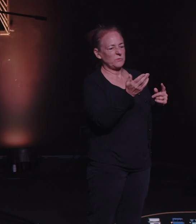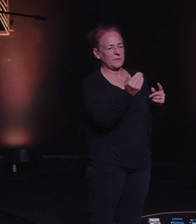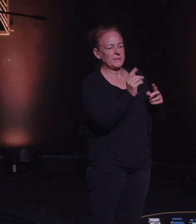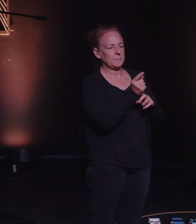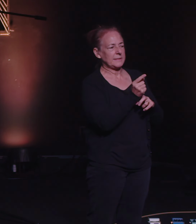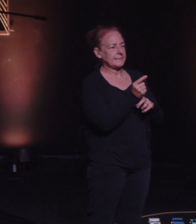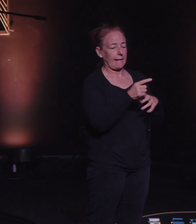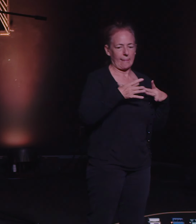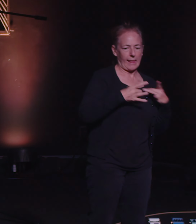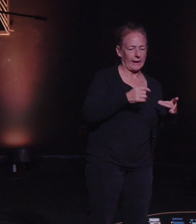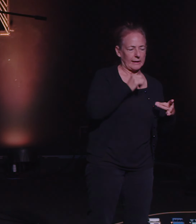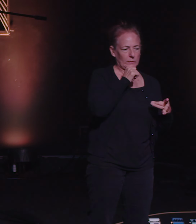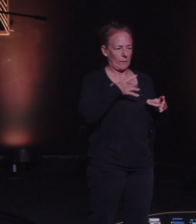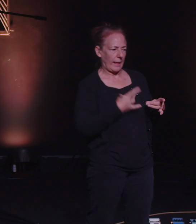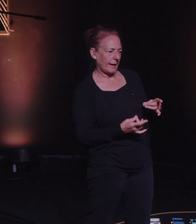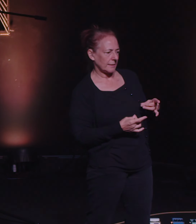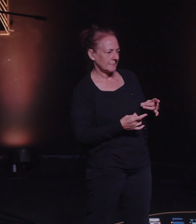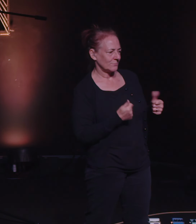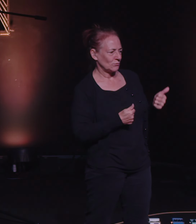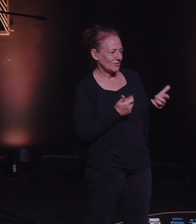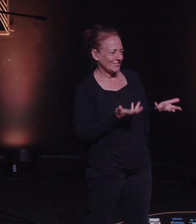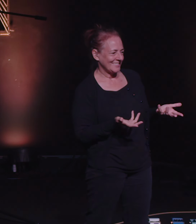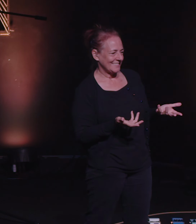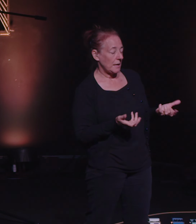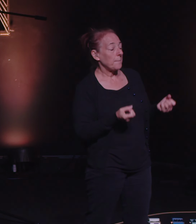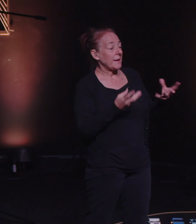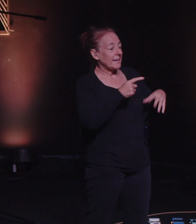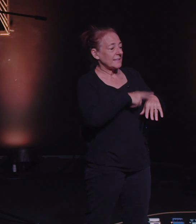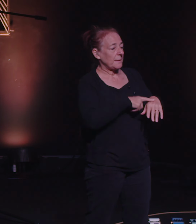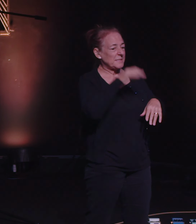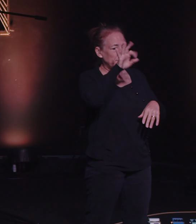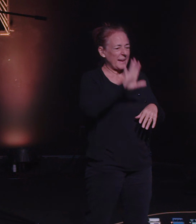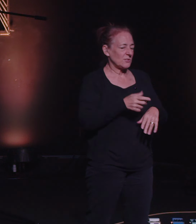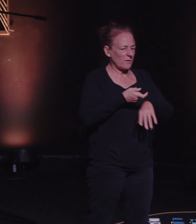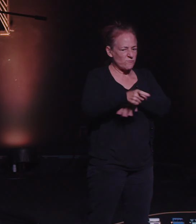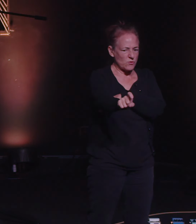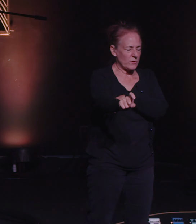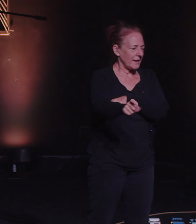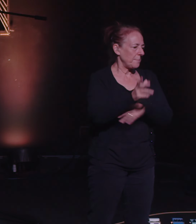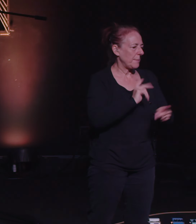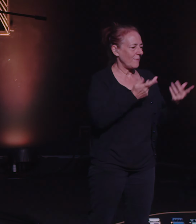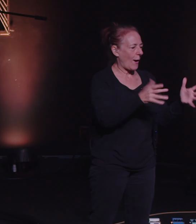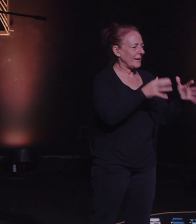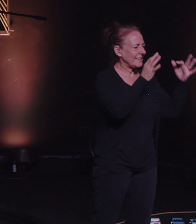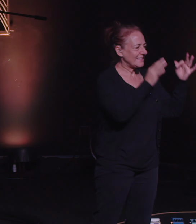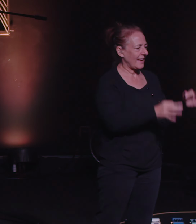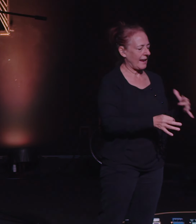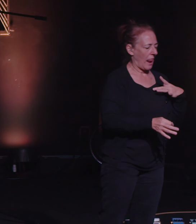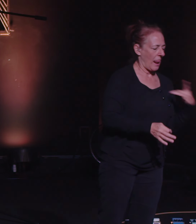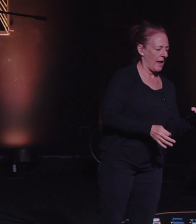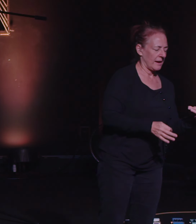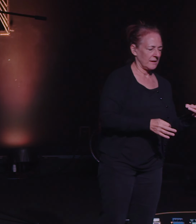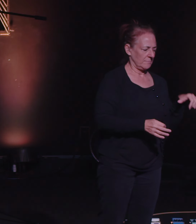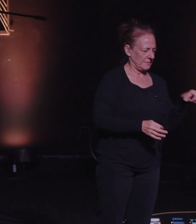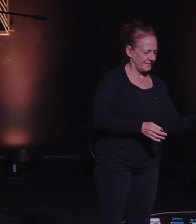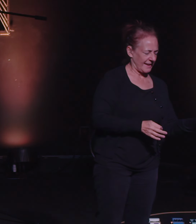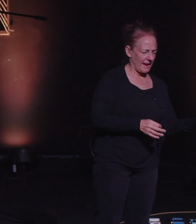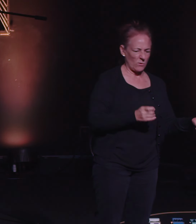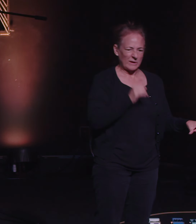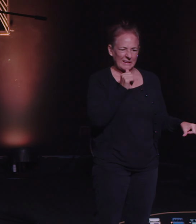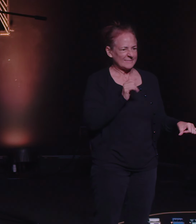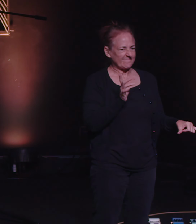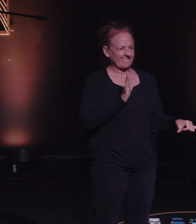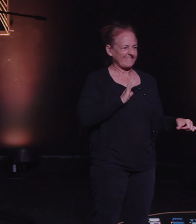church. So many times before the pastors got up and ruined it, they've already decided whether or not they're going to stay, and that's because of you. And